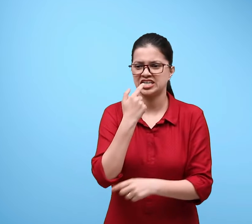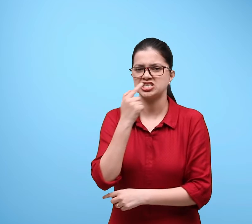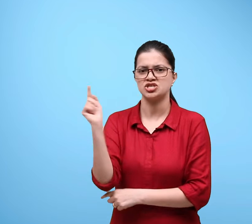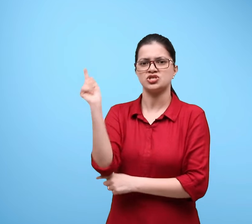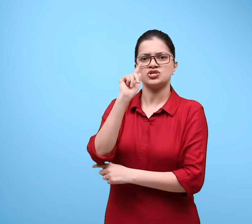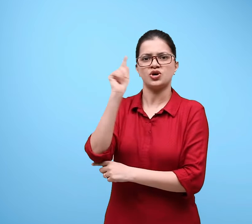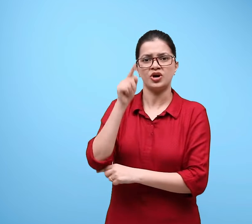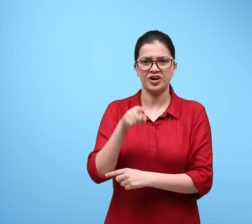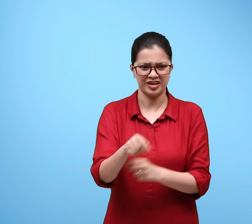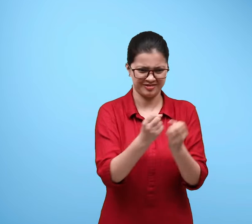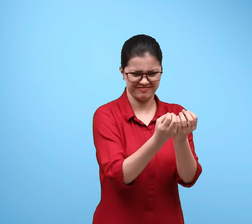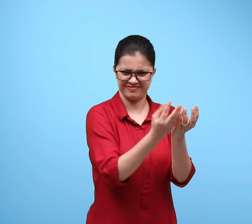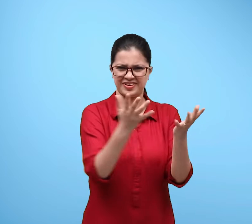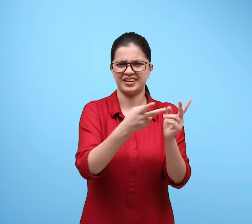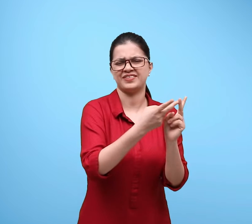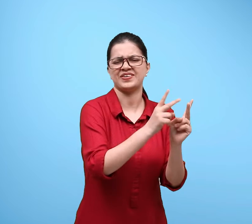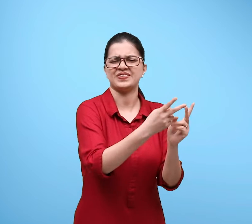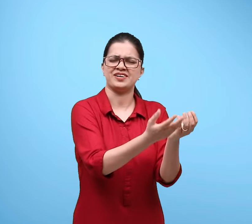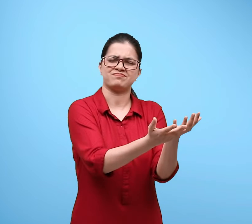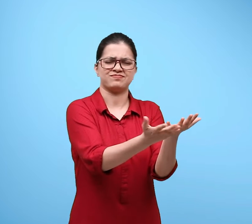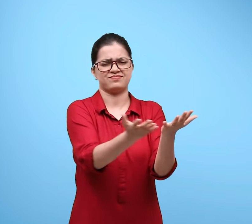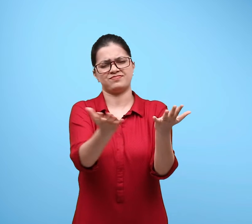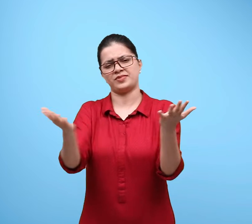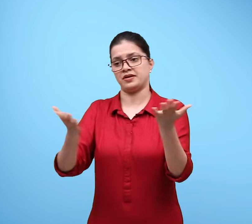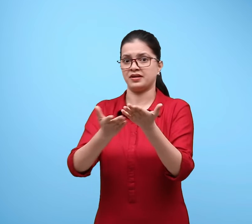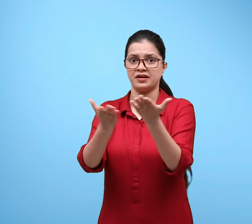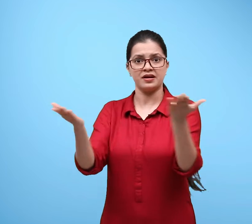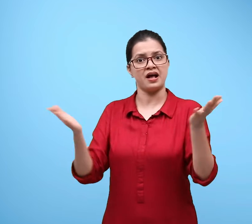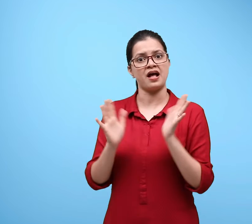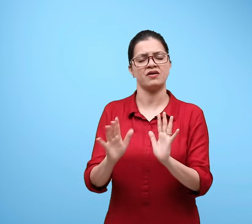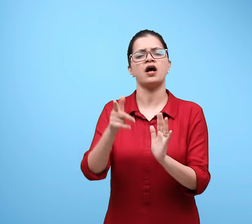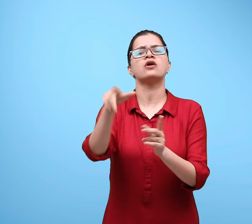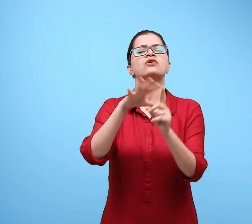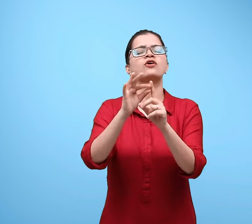chalk, any other material or object.